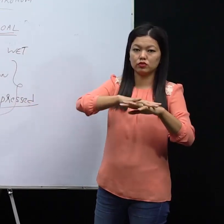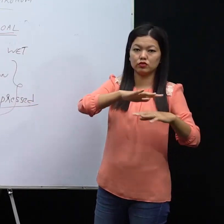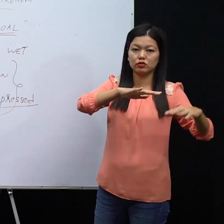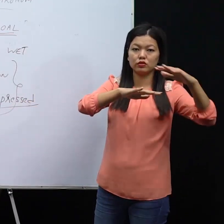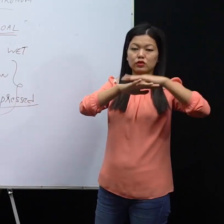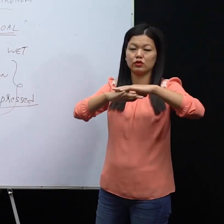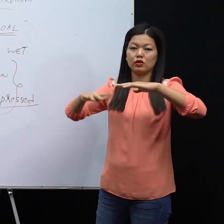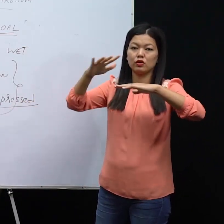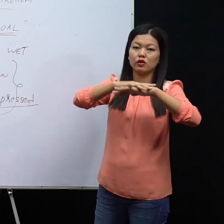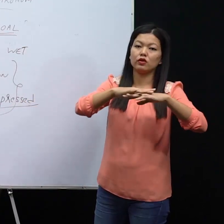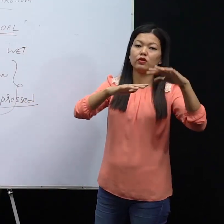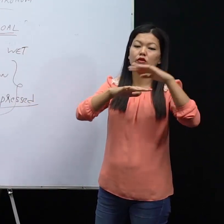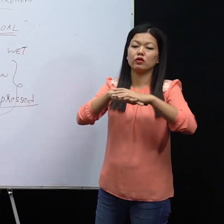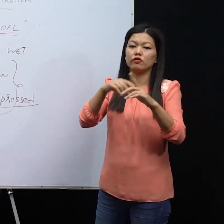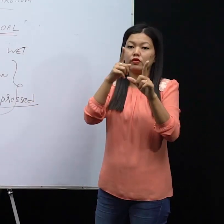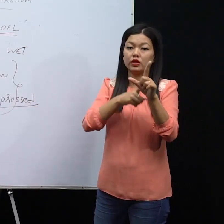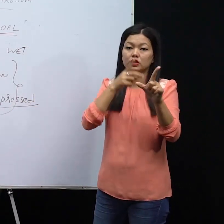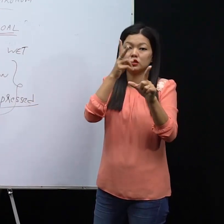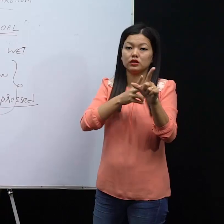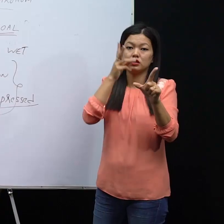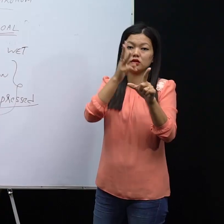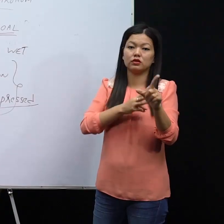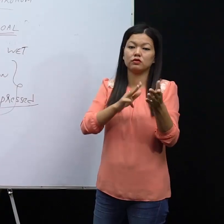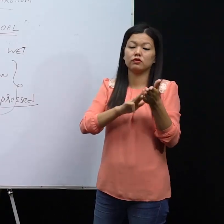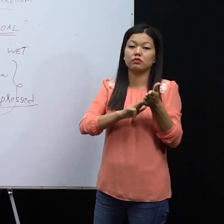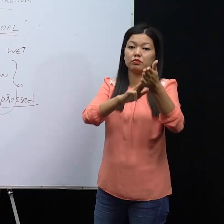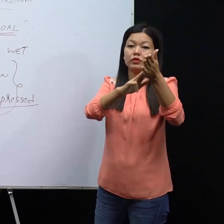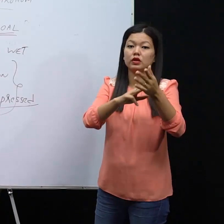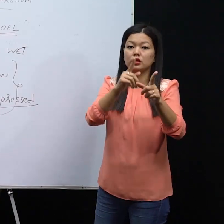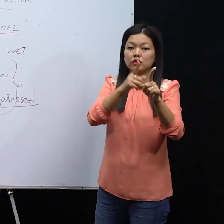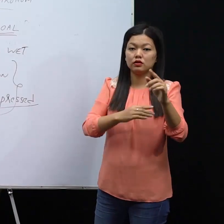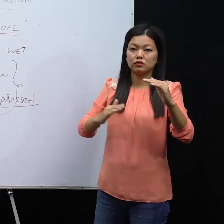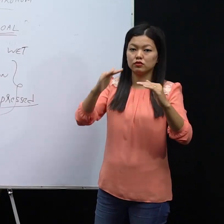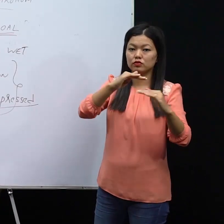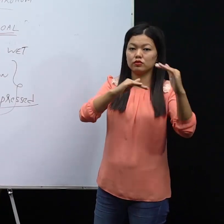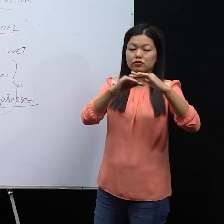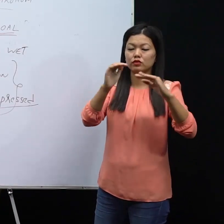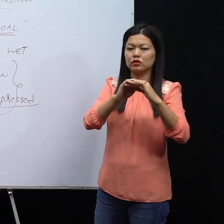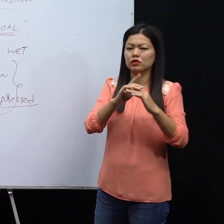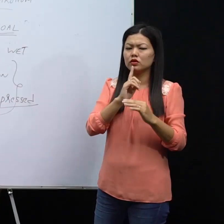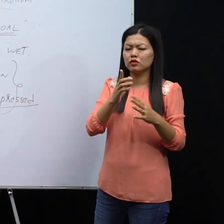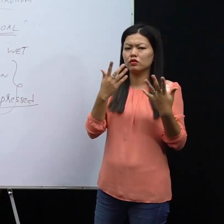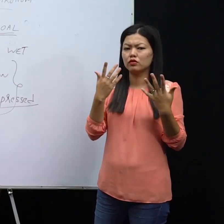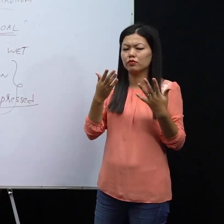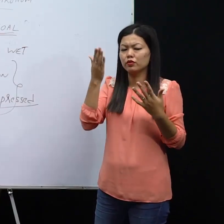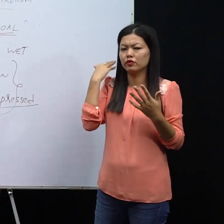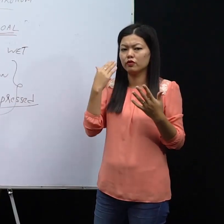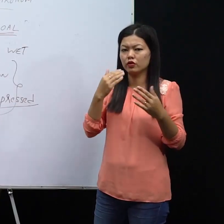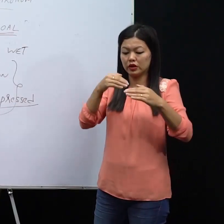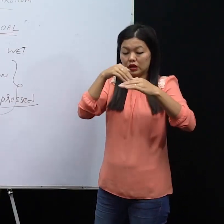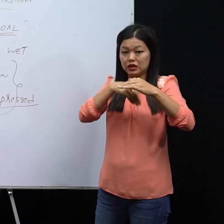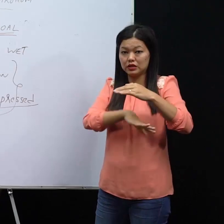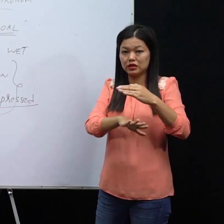And then, like I have said, inside the earth crust, there is a high temperature and pressure. Now, what happens is